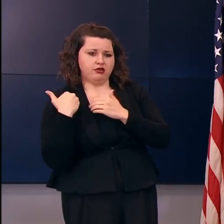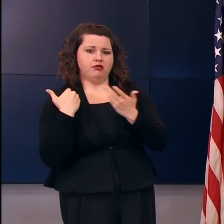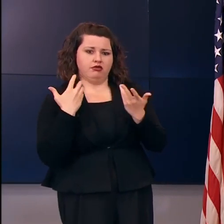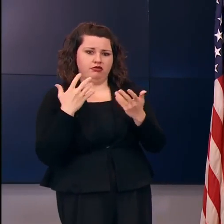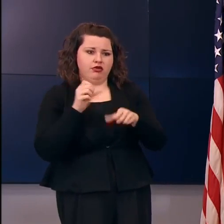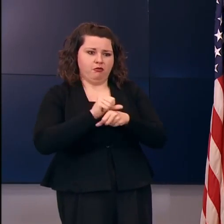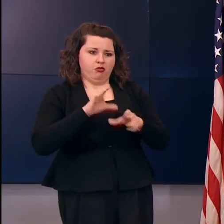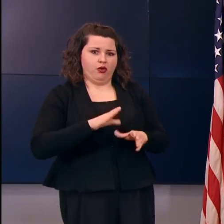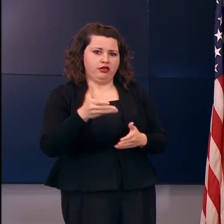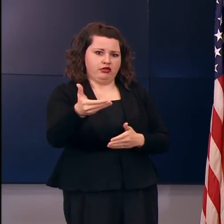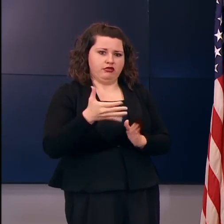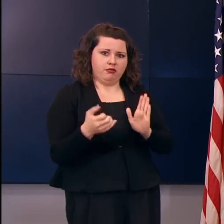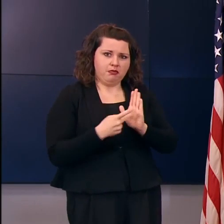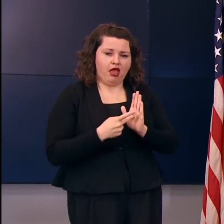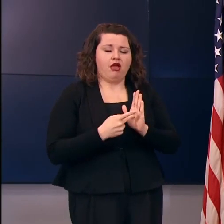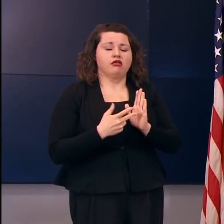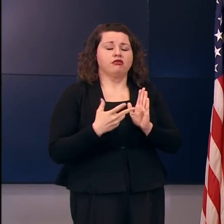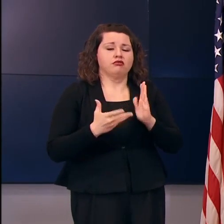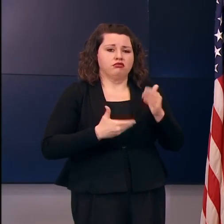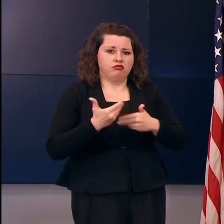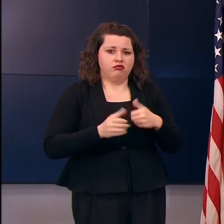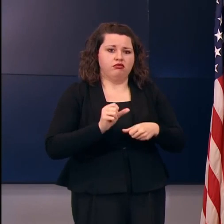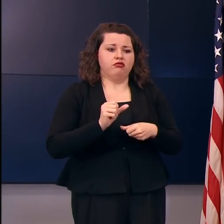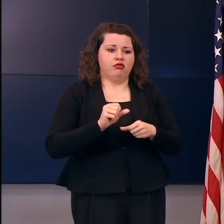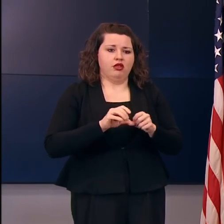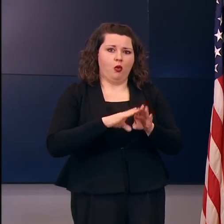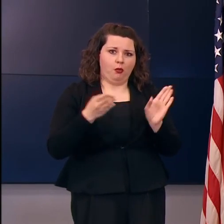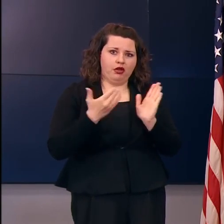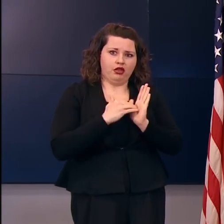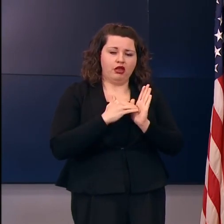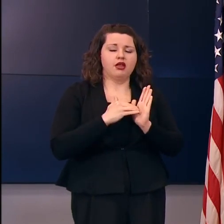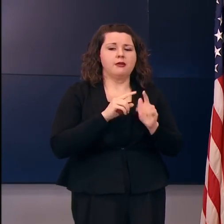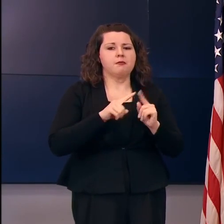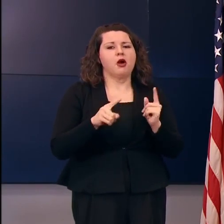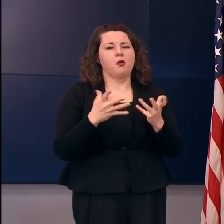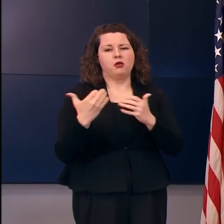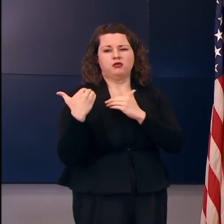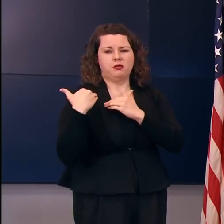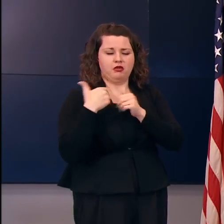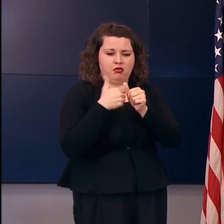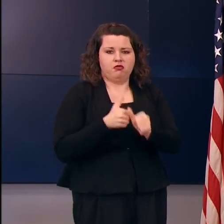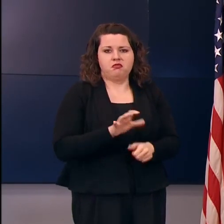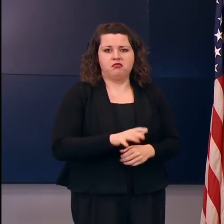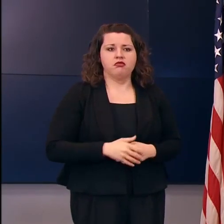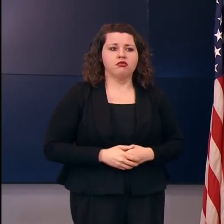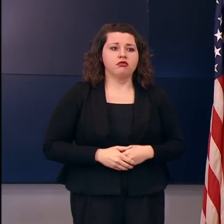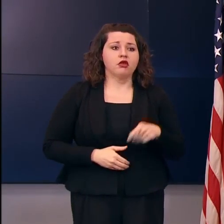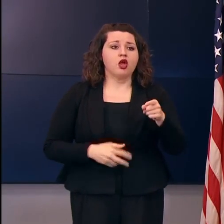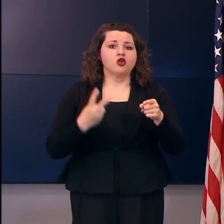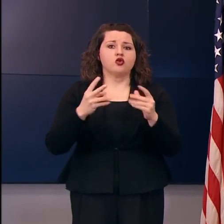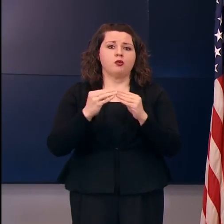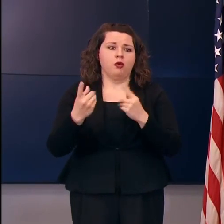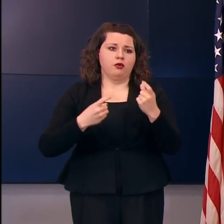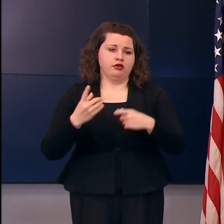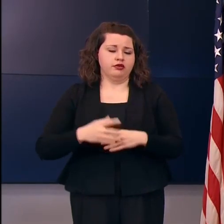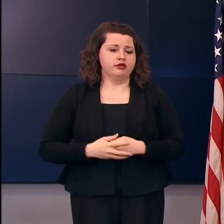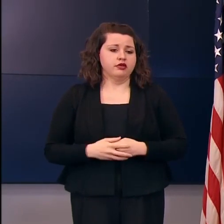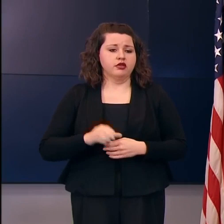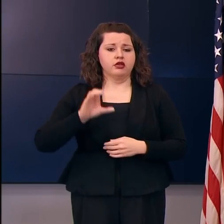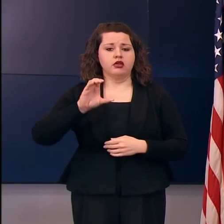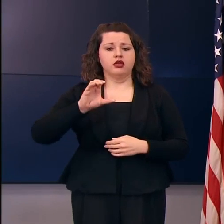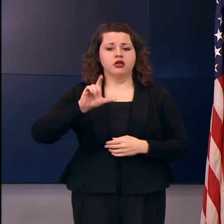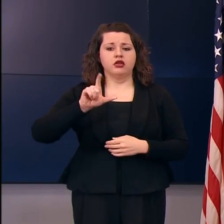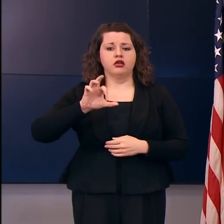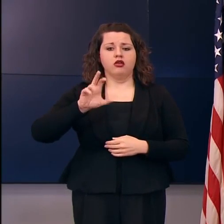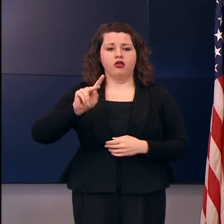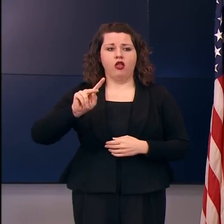the employees back on and stand the plant back up, but do it in a responsible manner. We got time for 2 more questions. Clark